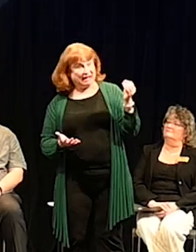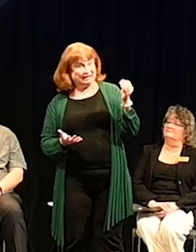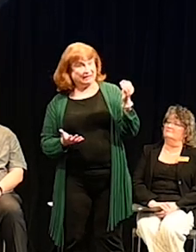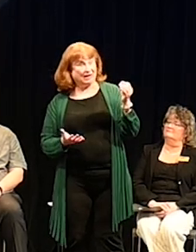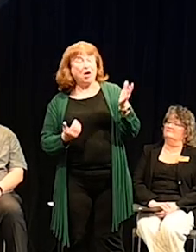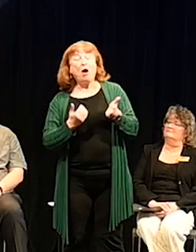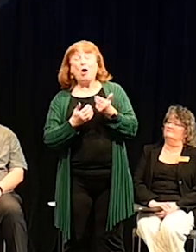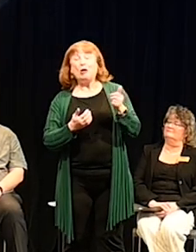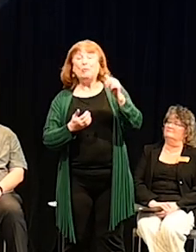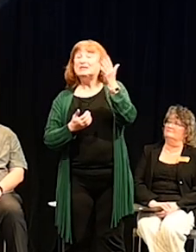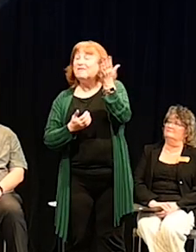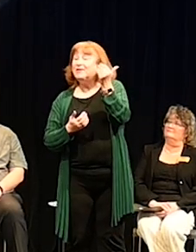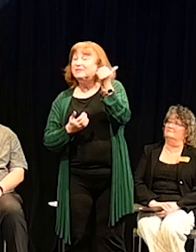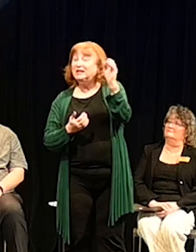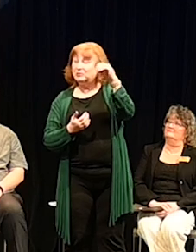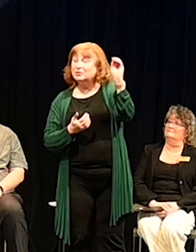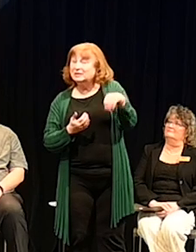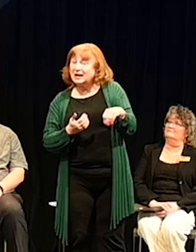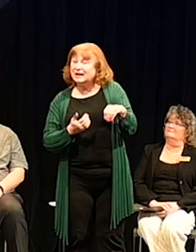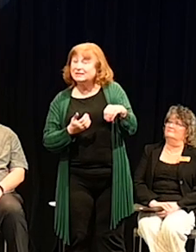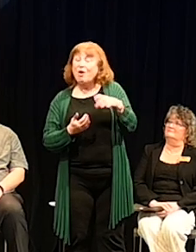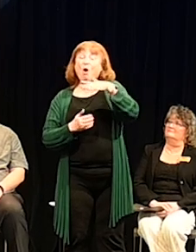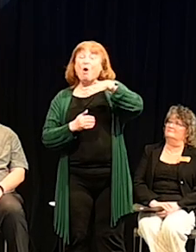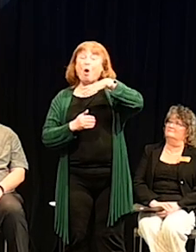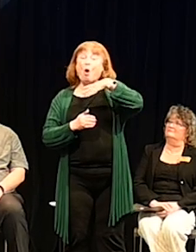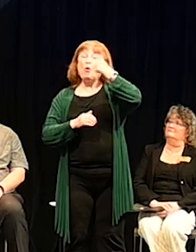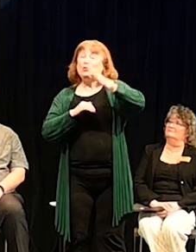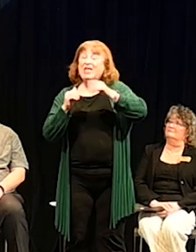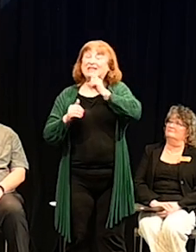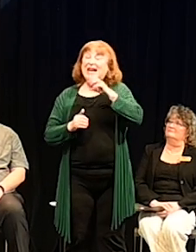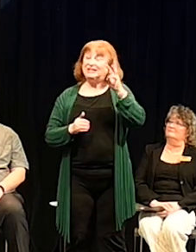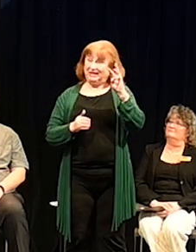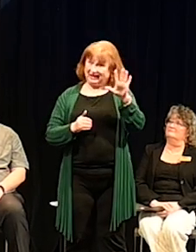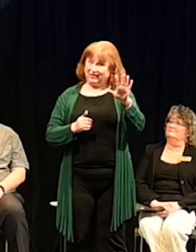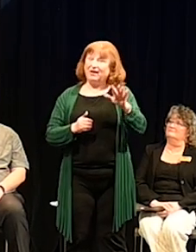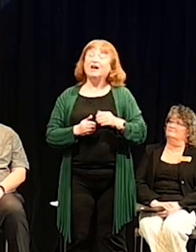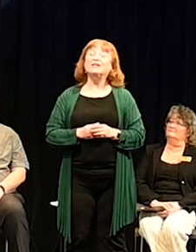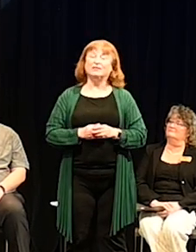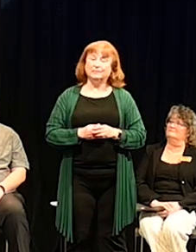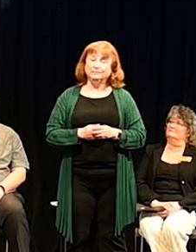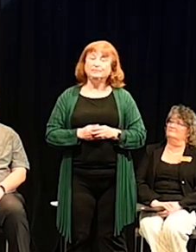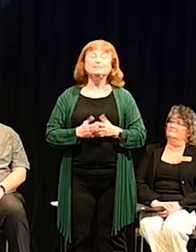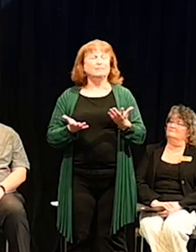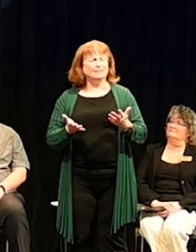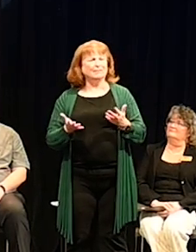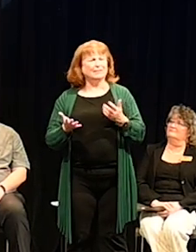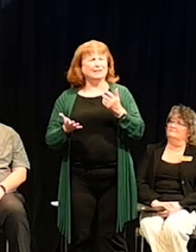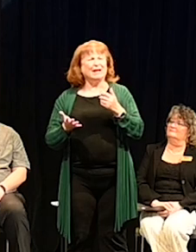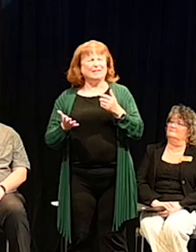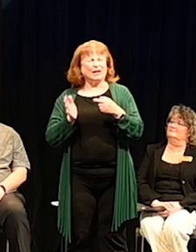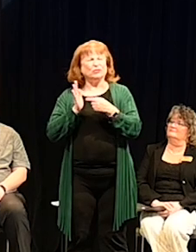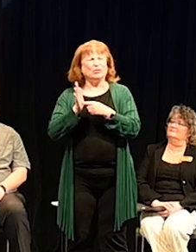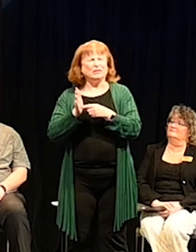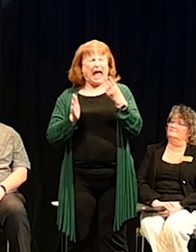And nearly 15% are over the age of 65. That same census showed